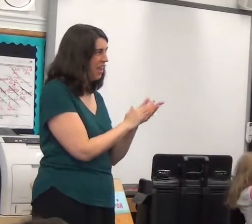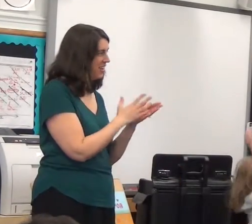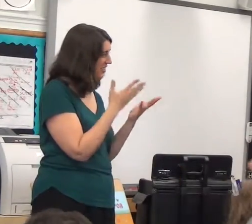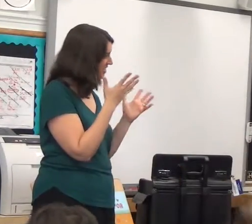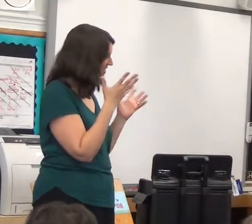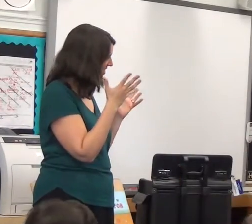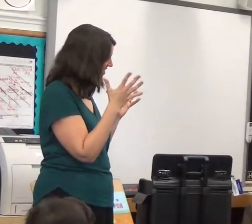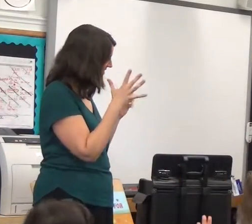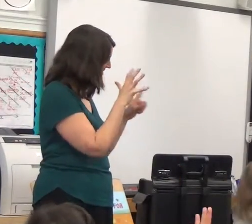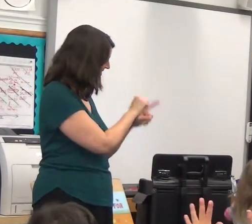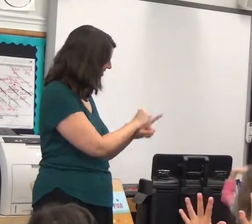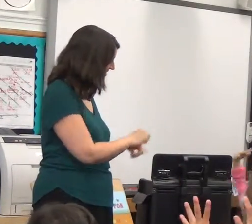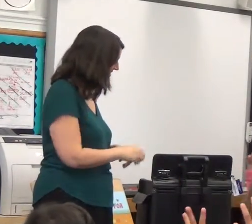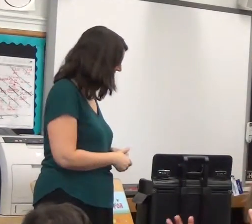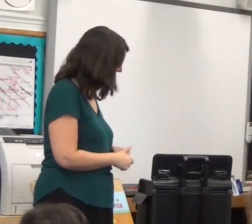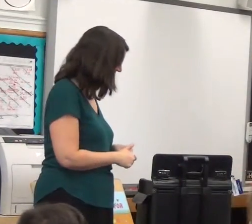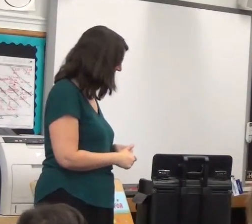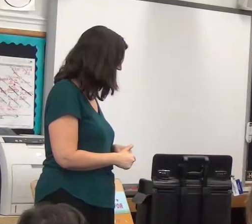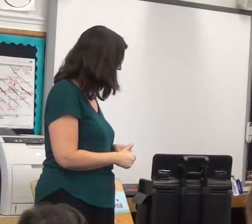just want a great job.